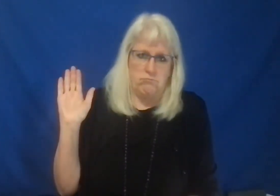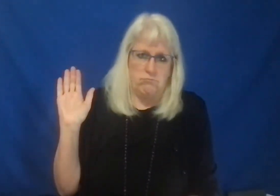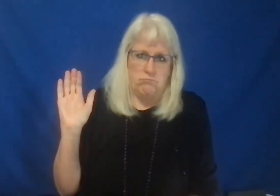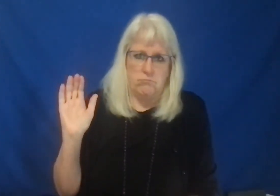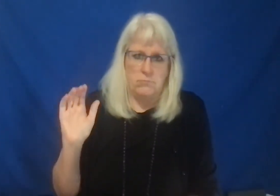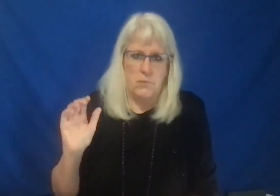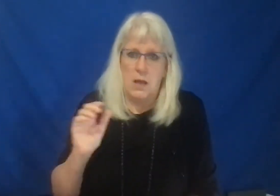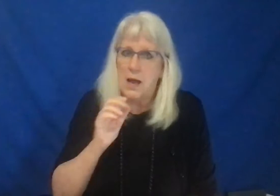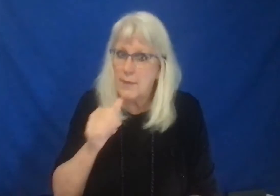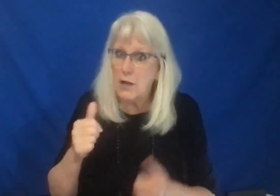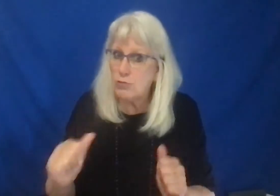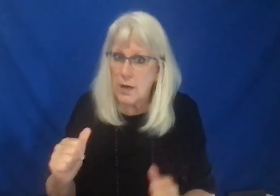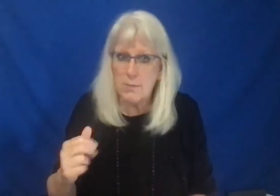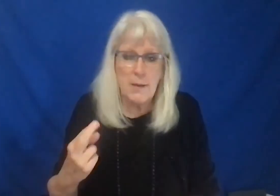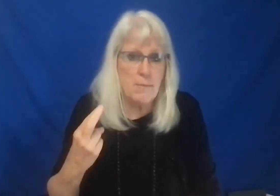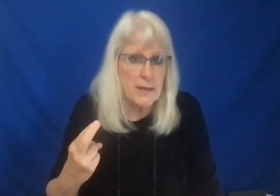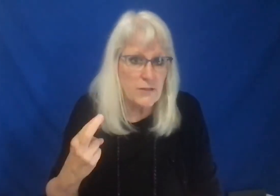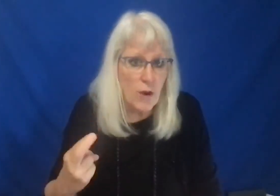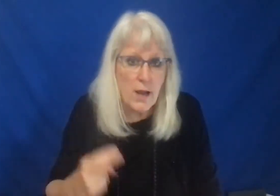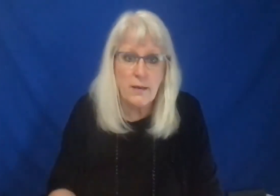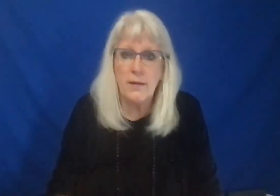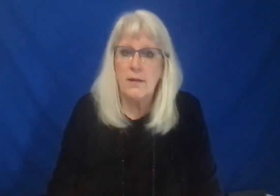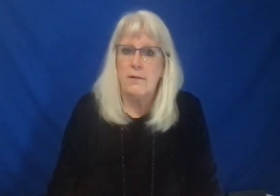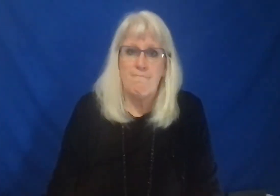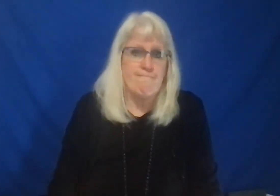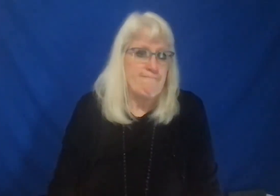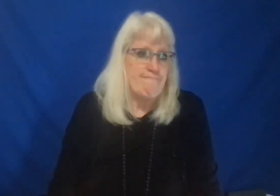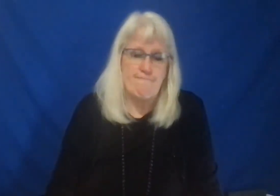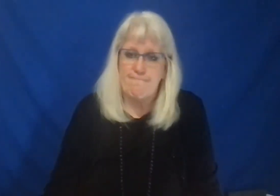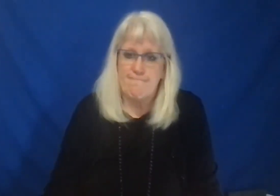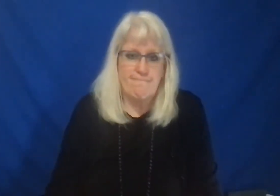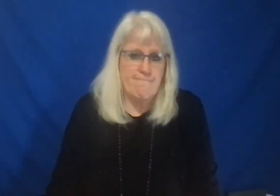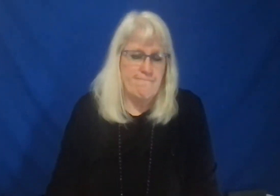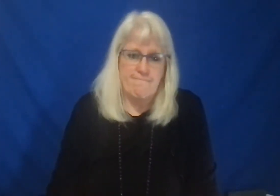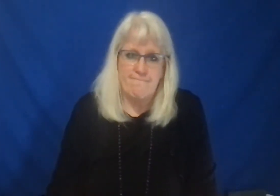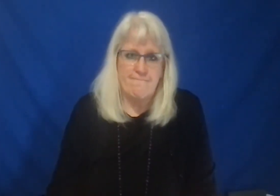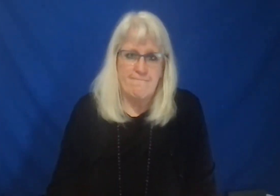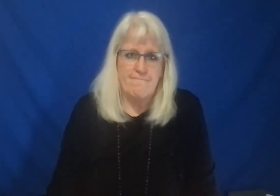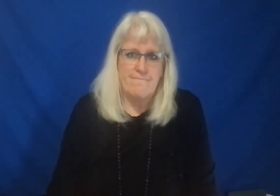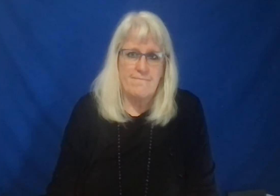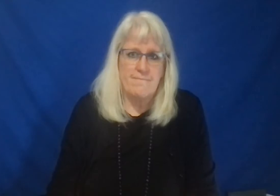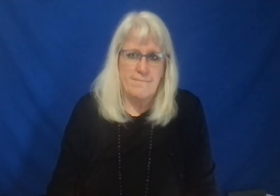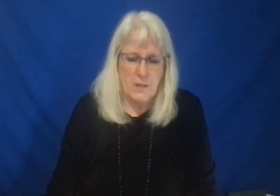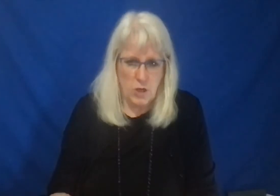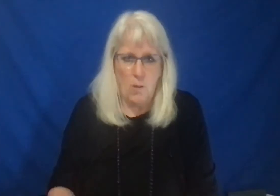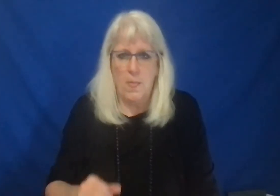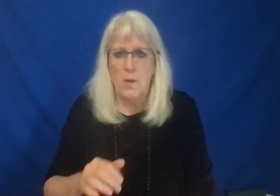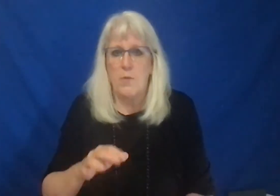to be her best friend. And this double-headed management that we talk about in Alcoholics